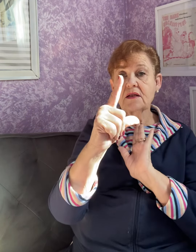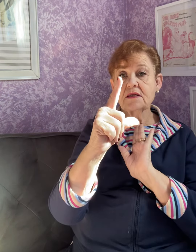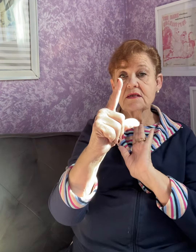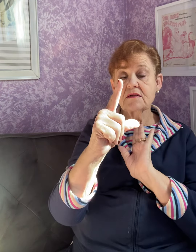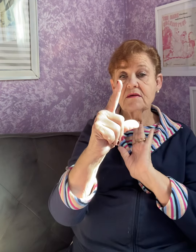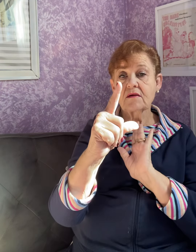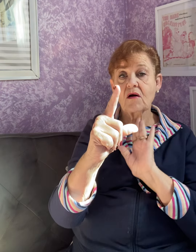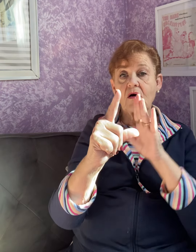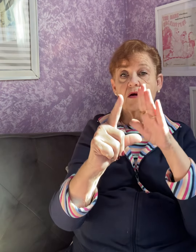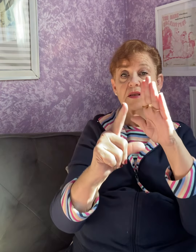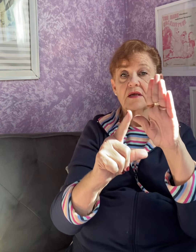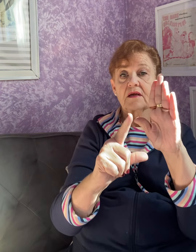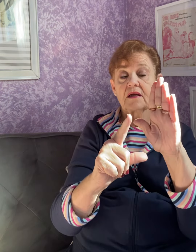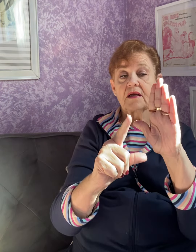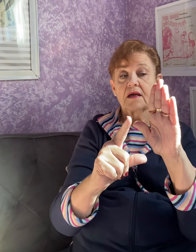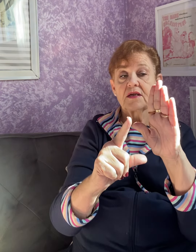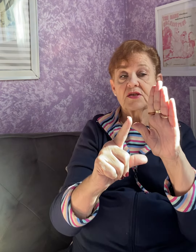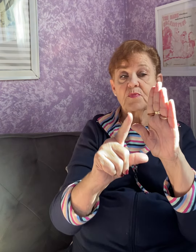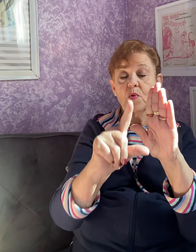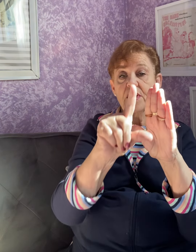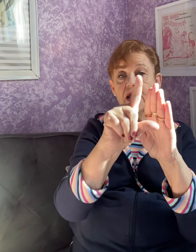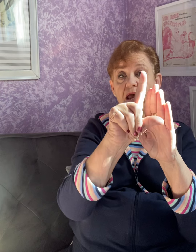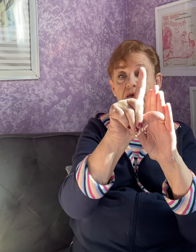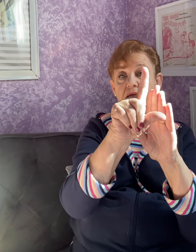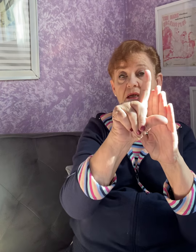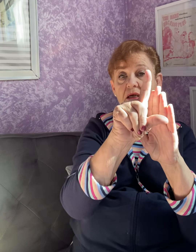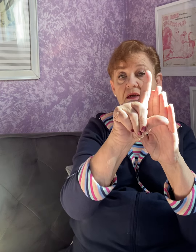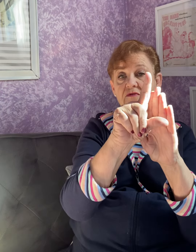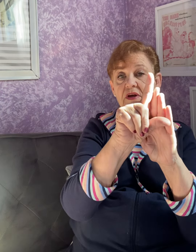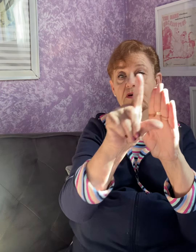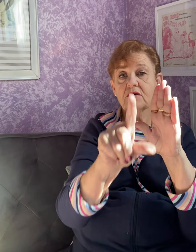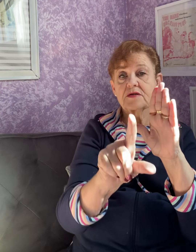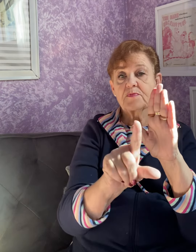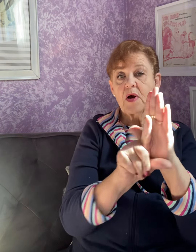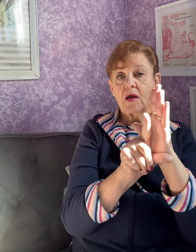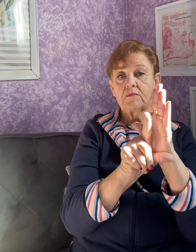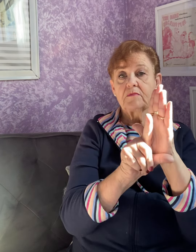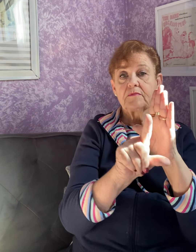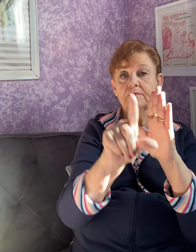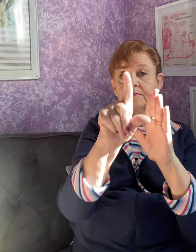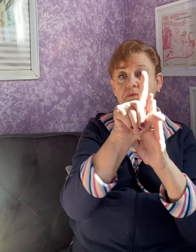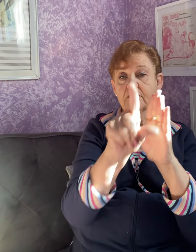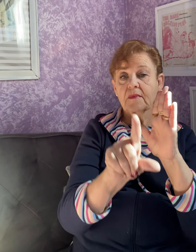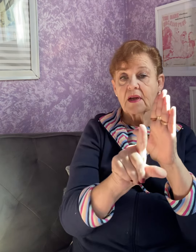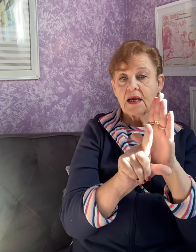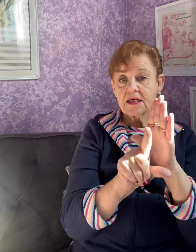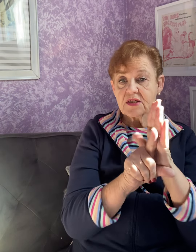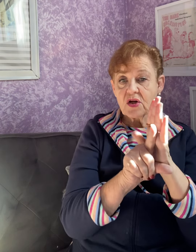L's on the supporting hand, fingers, palm. His